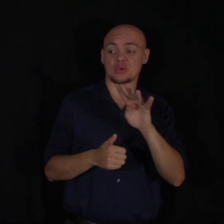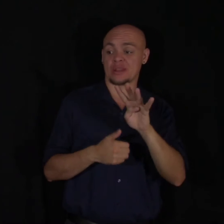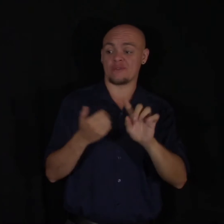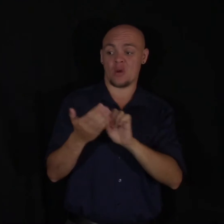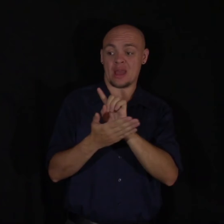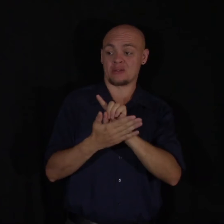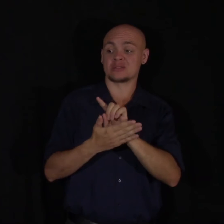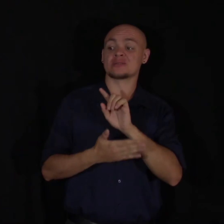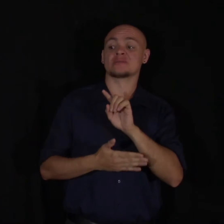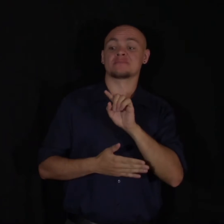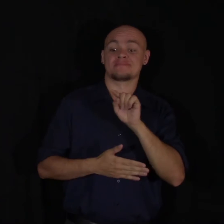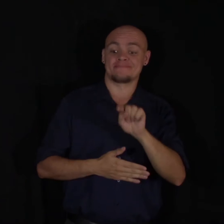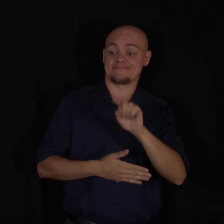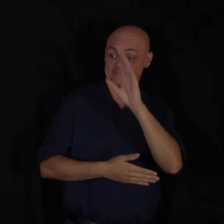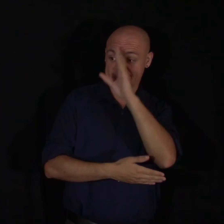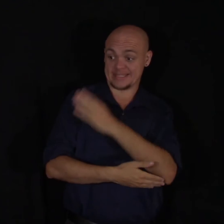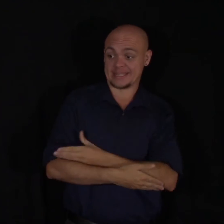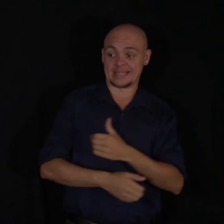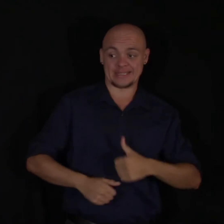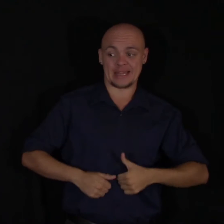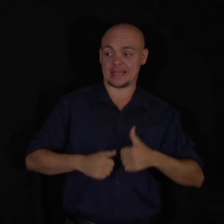life.